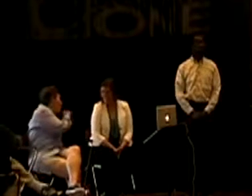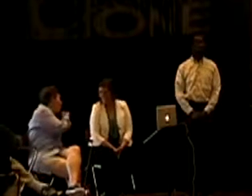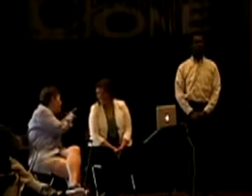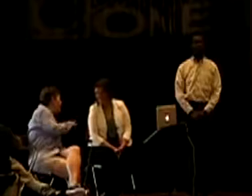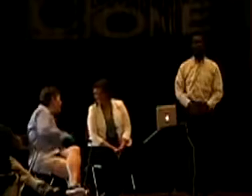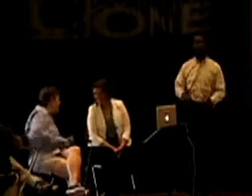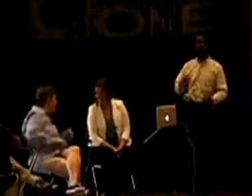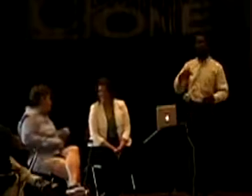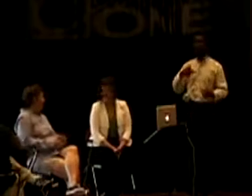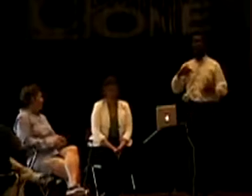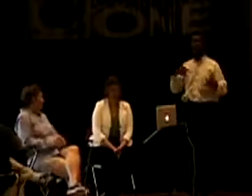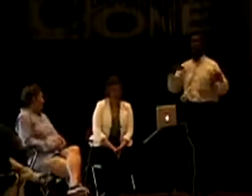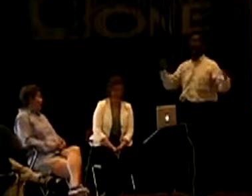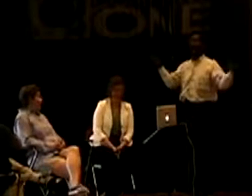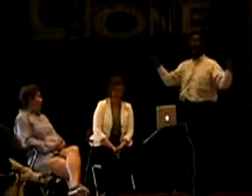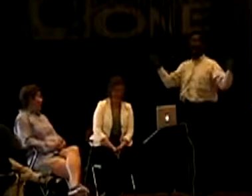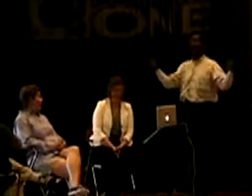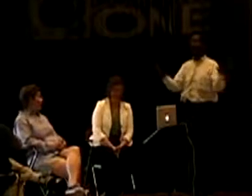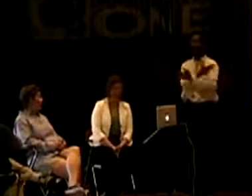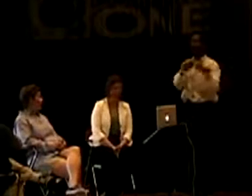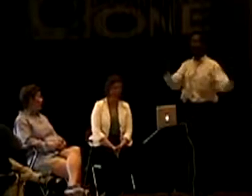Yes, I'm completely in control of my